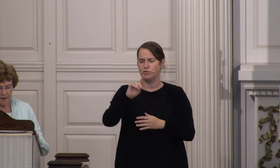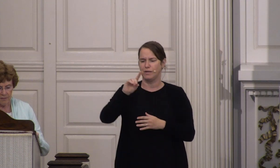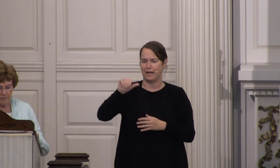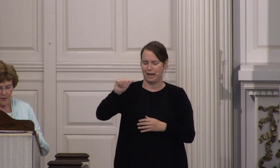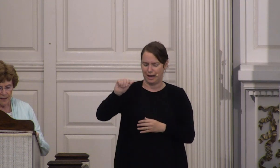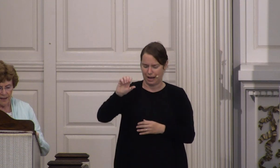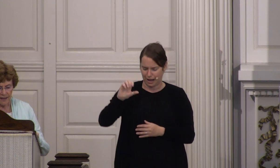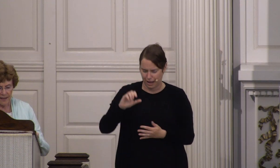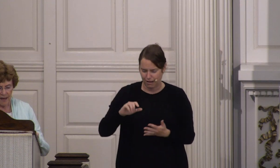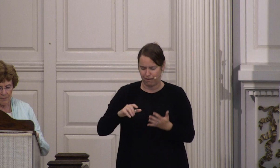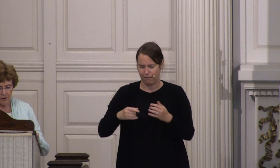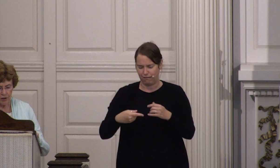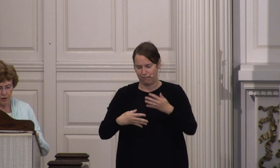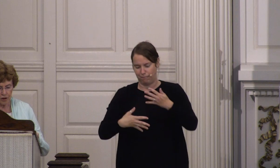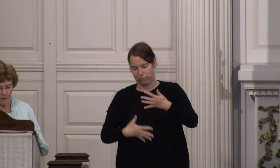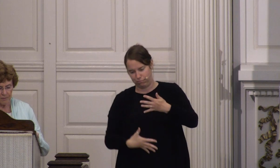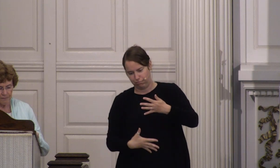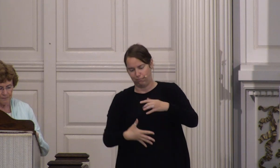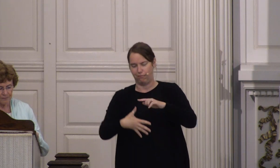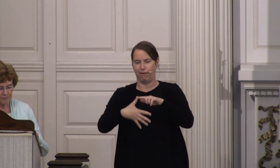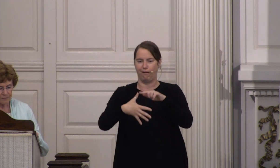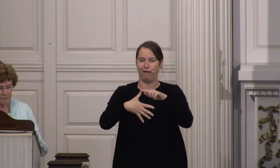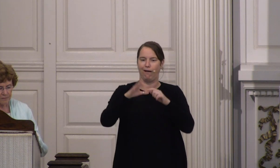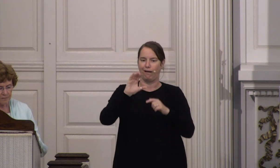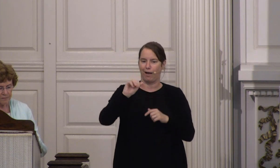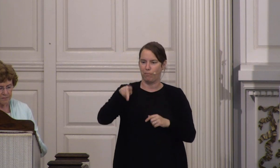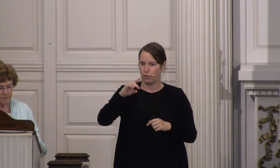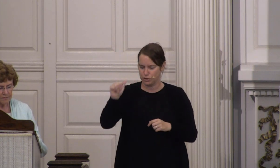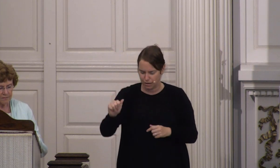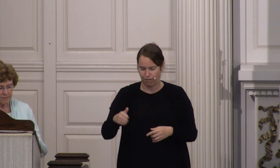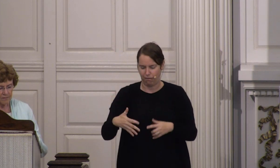Judea and Cappadocia,